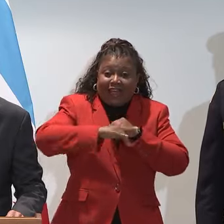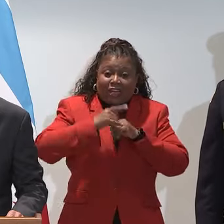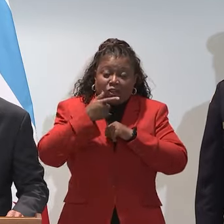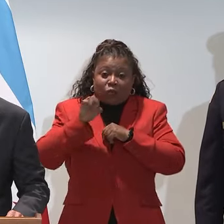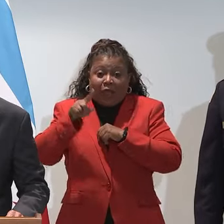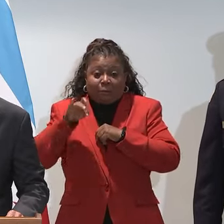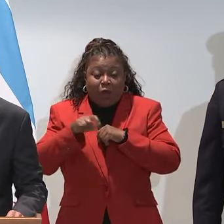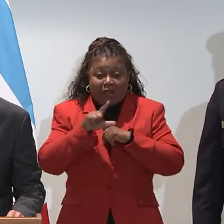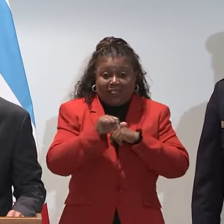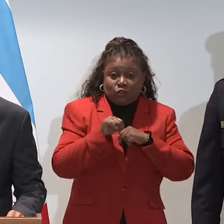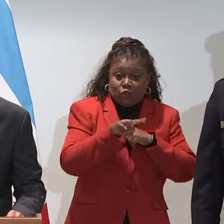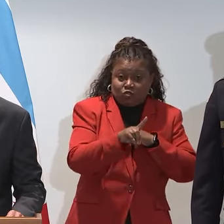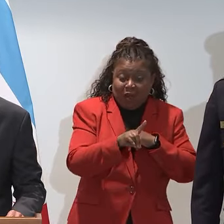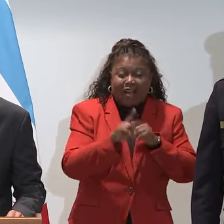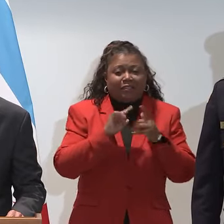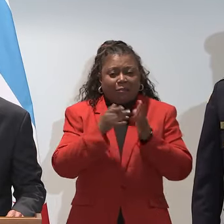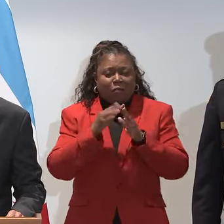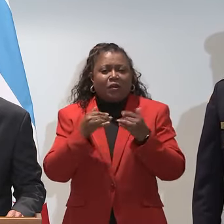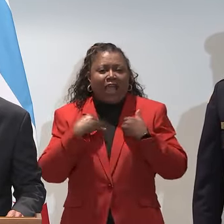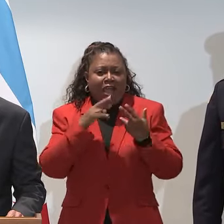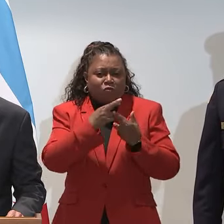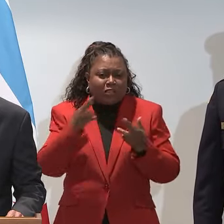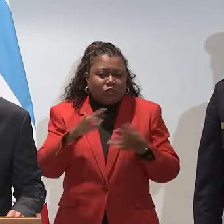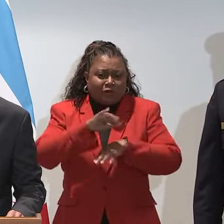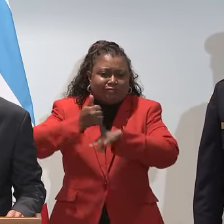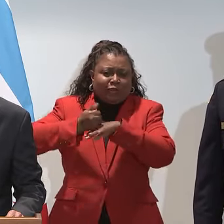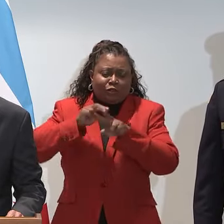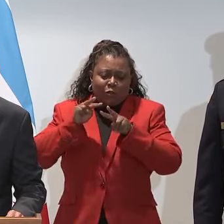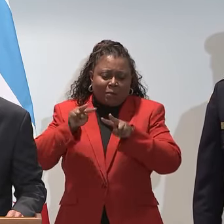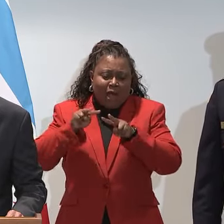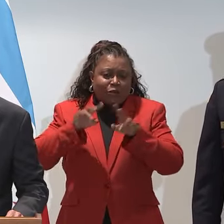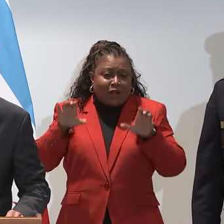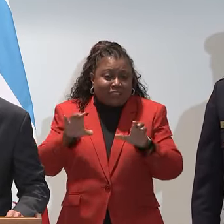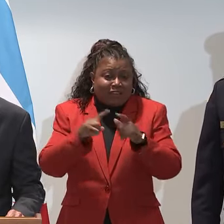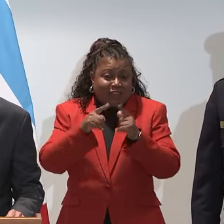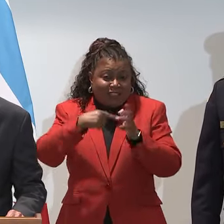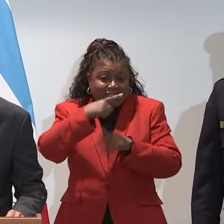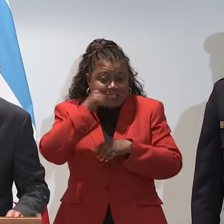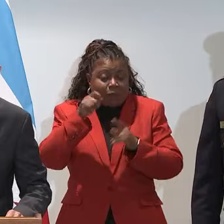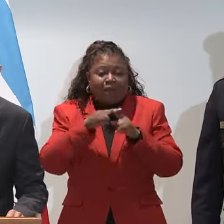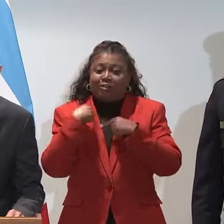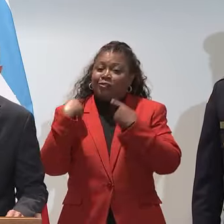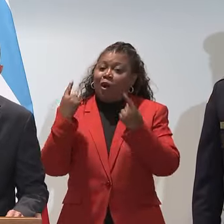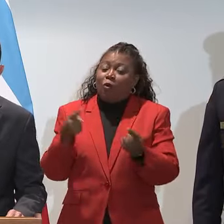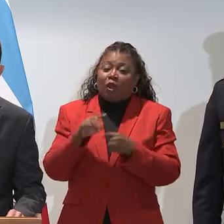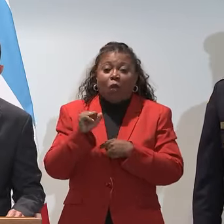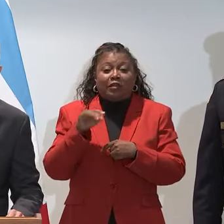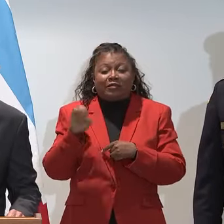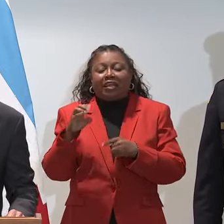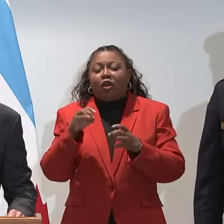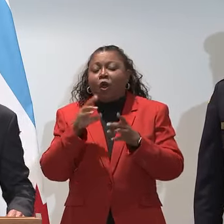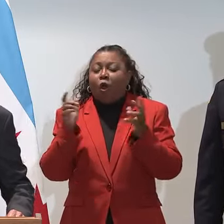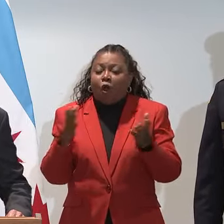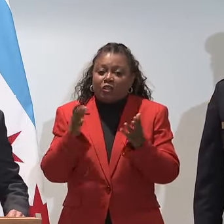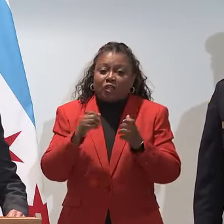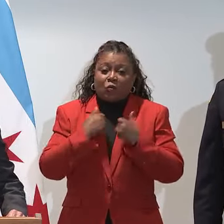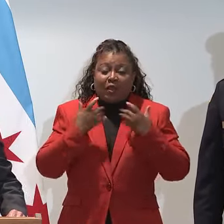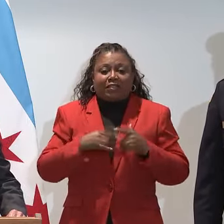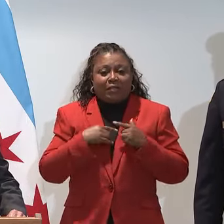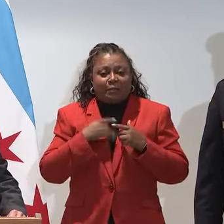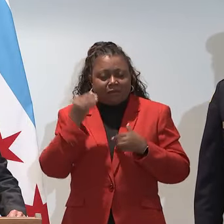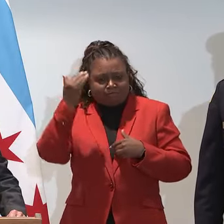Park and Lakeshore Drive. The city will have resources in place to monitor activities this summer. As always, OEMC urges residents